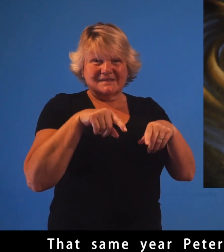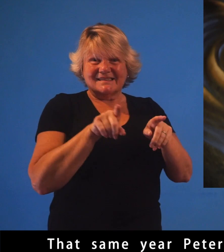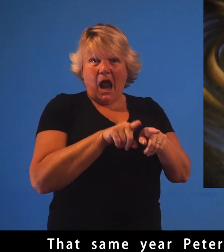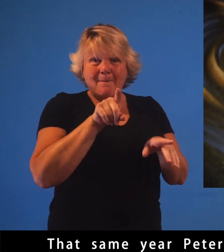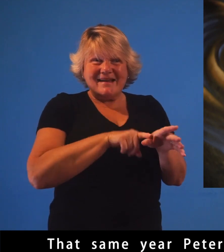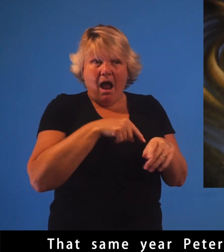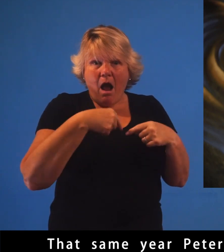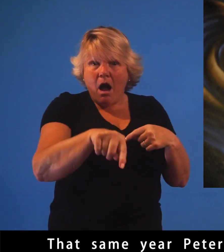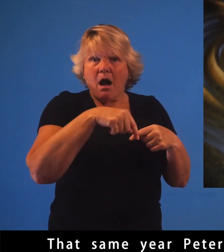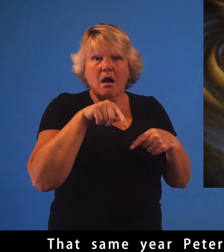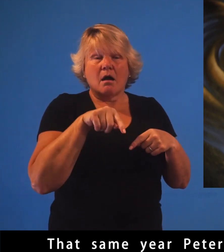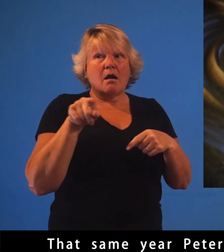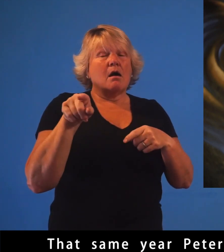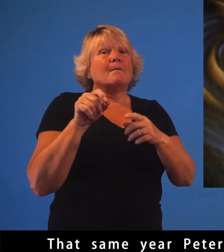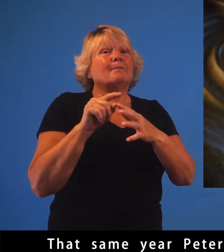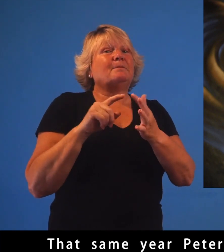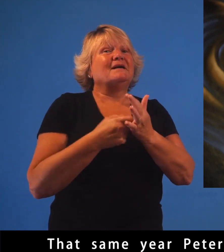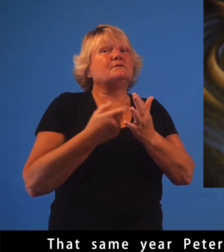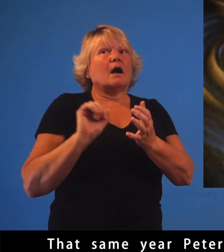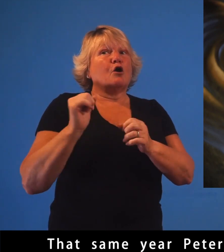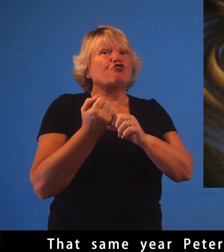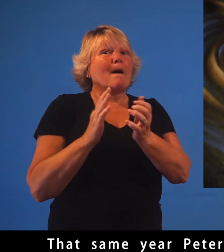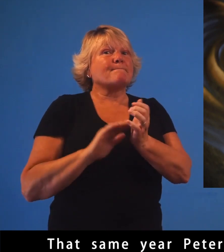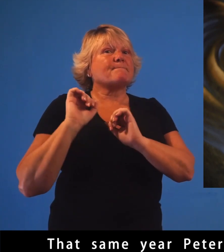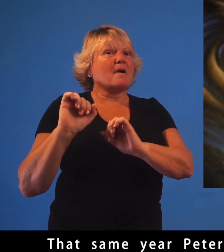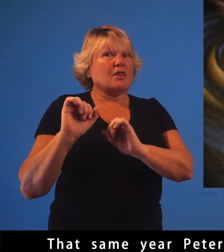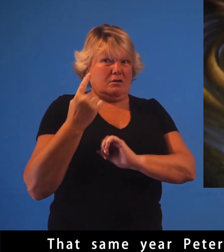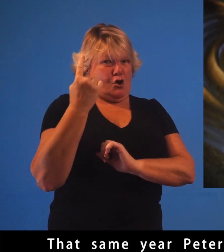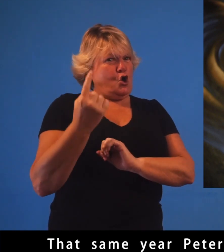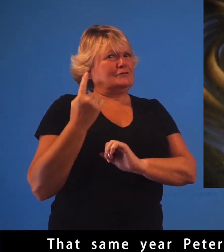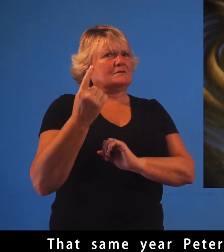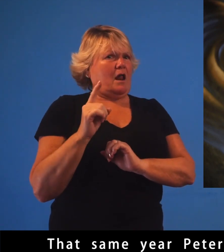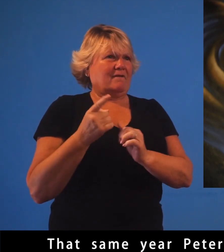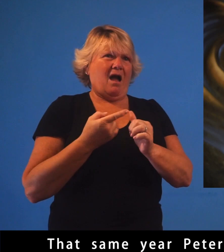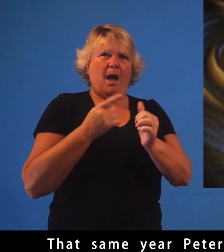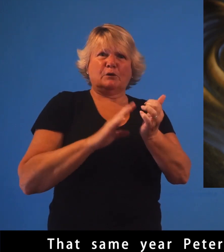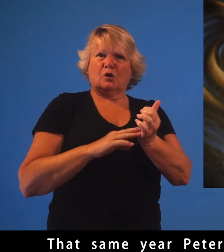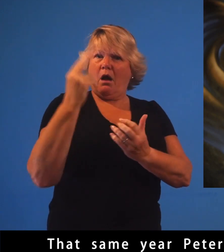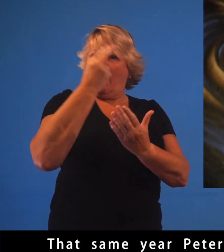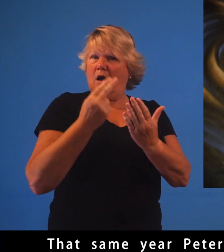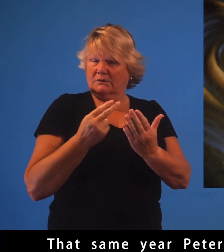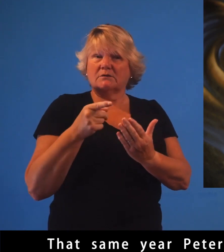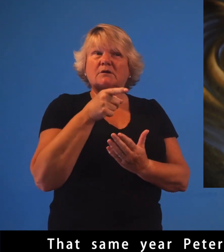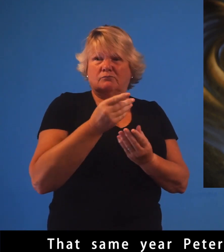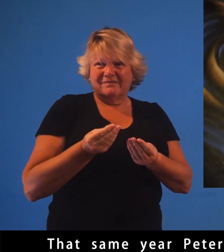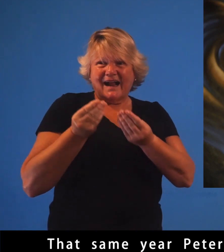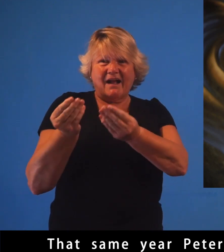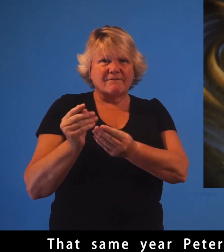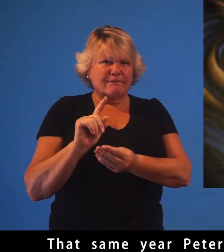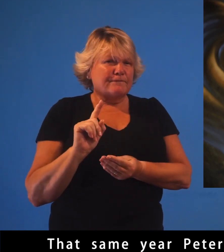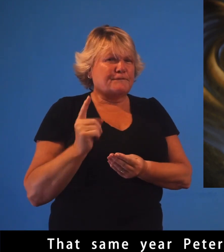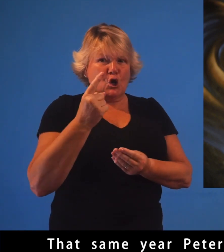That same year, Peter's grandmother, herself an amateur artist, gave him his first set of oil